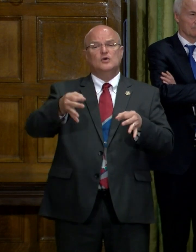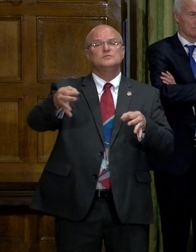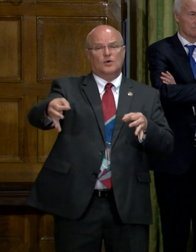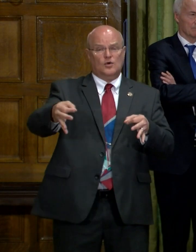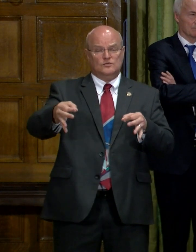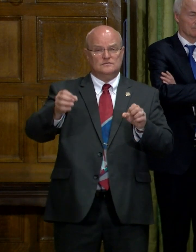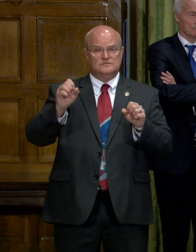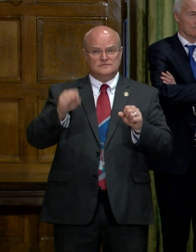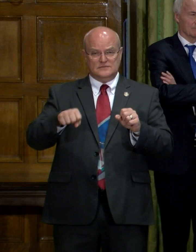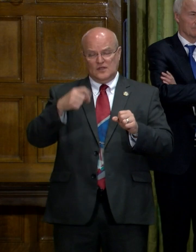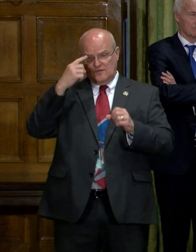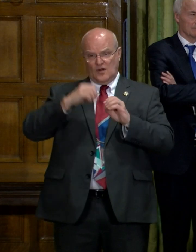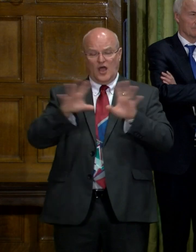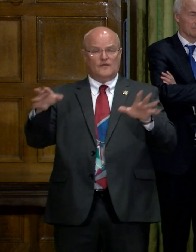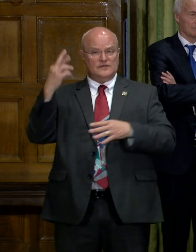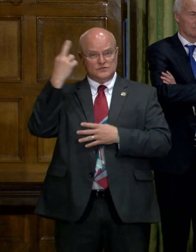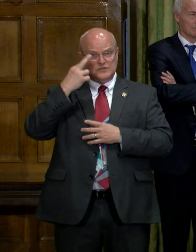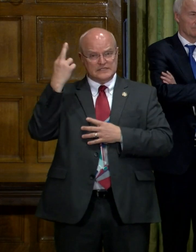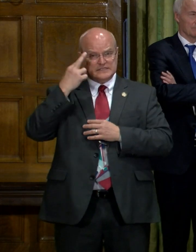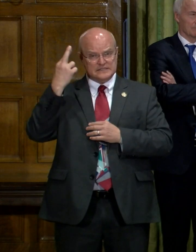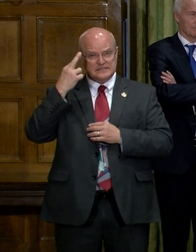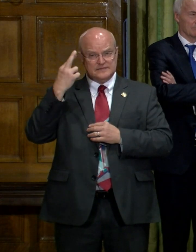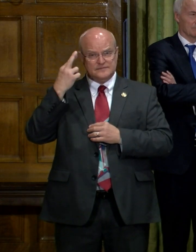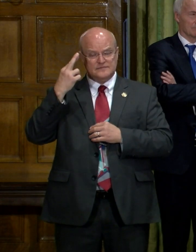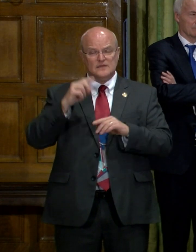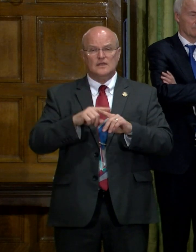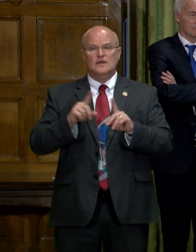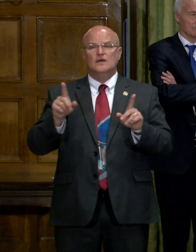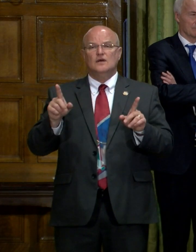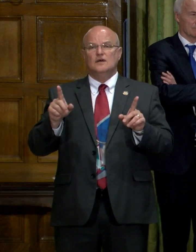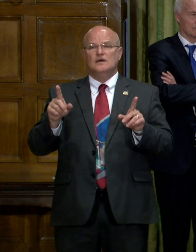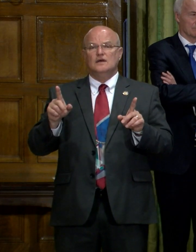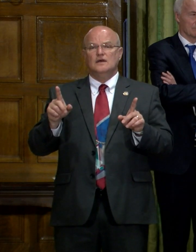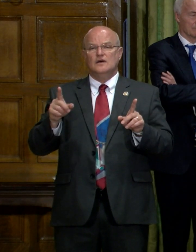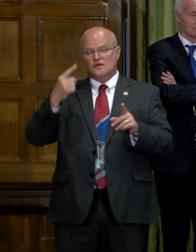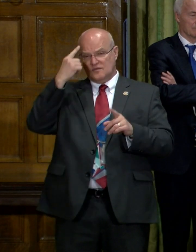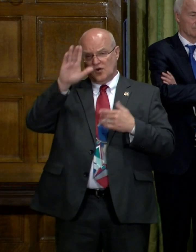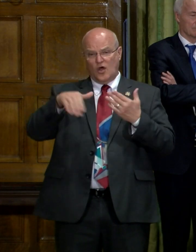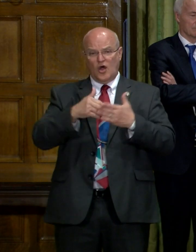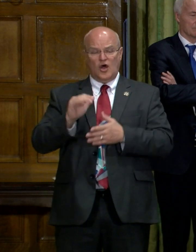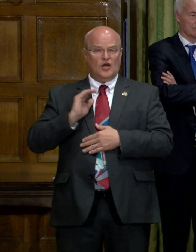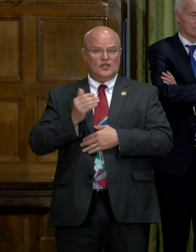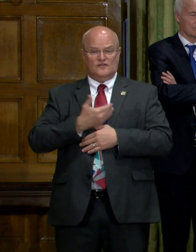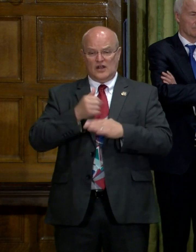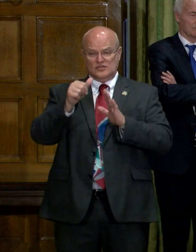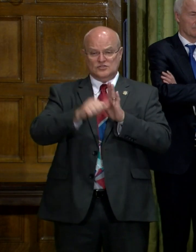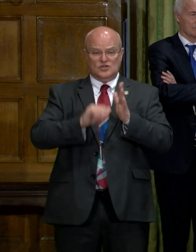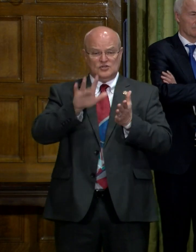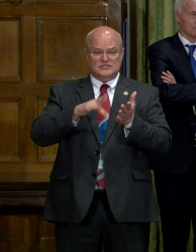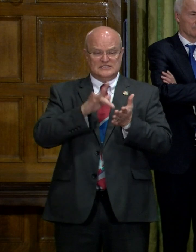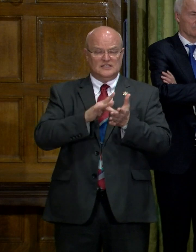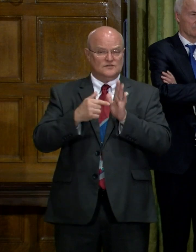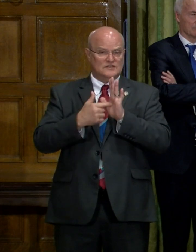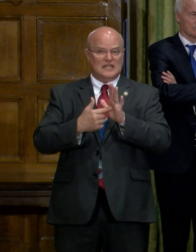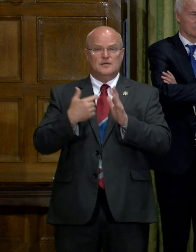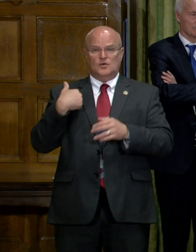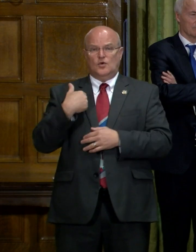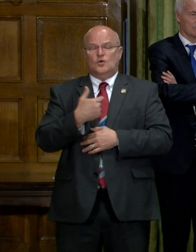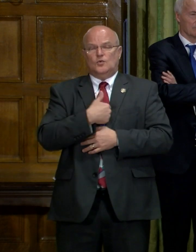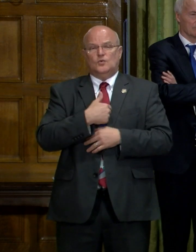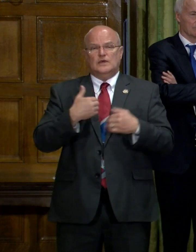postponed for obvious reasons. But for all of our surgical centers, for example,